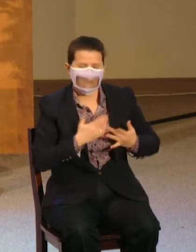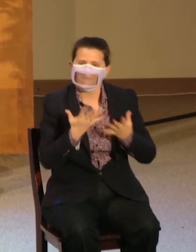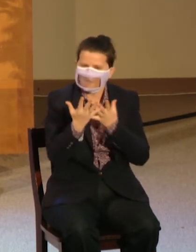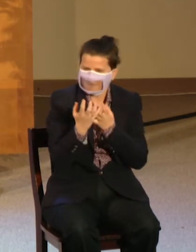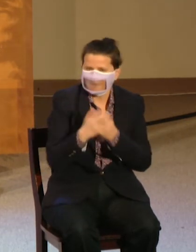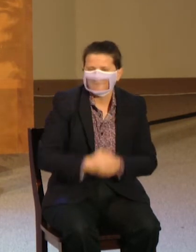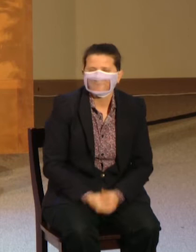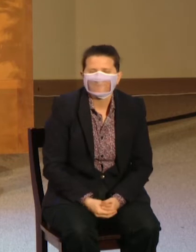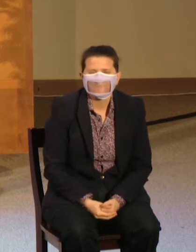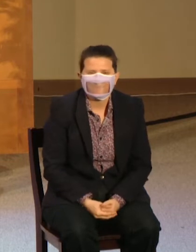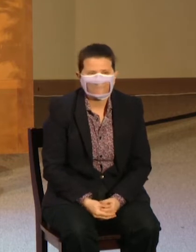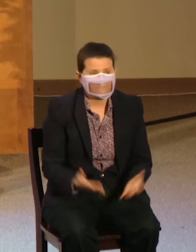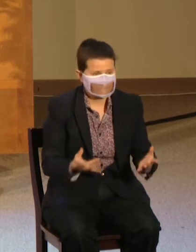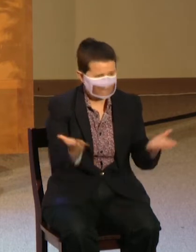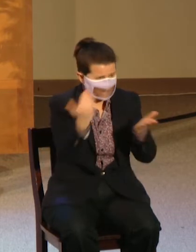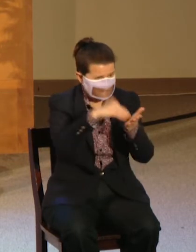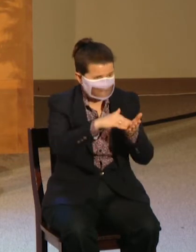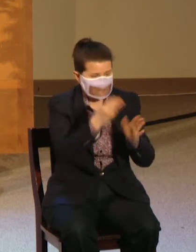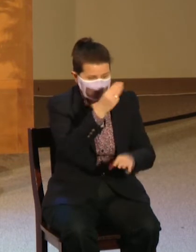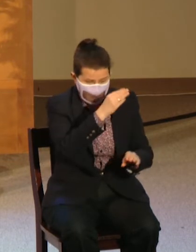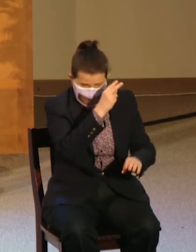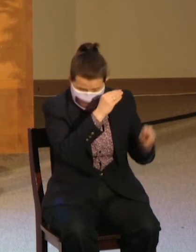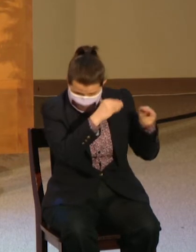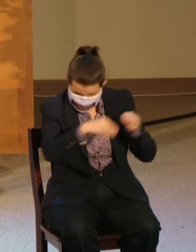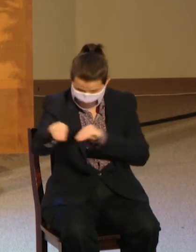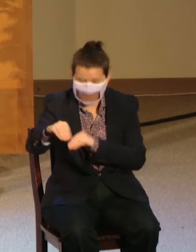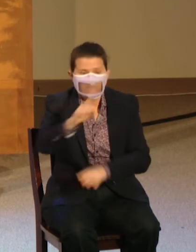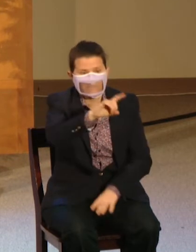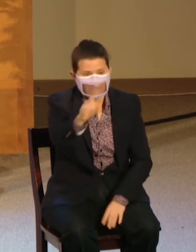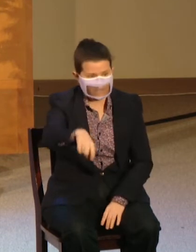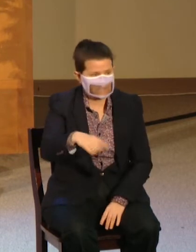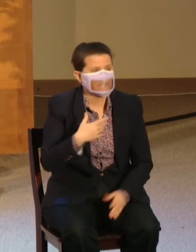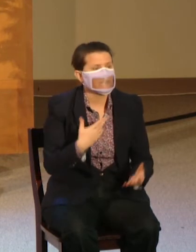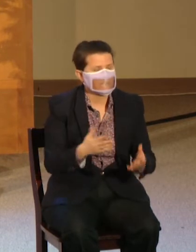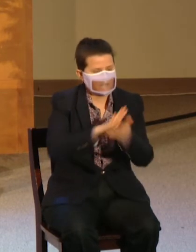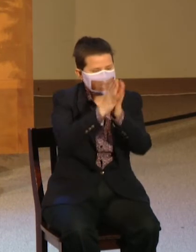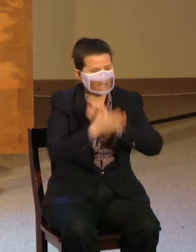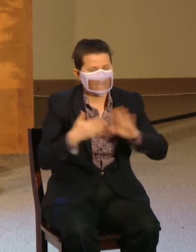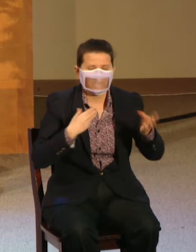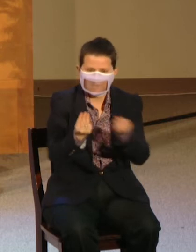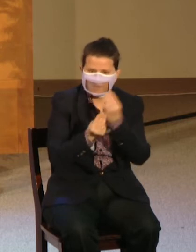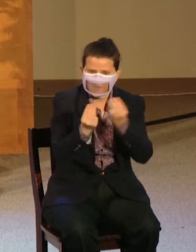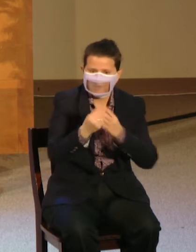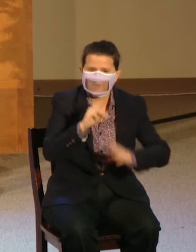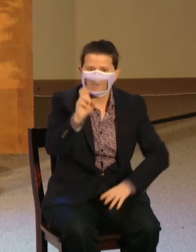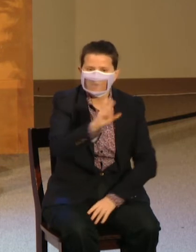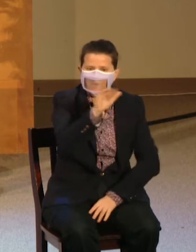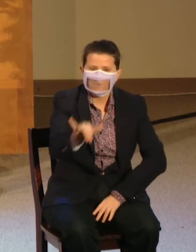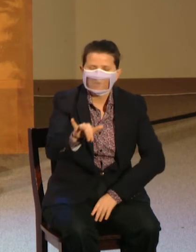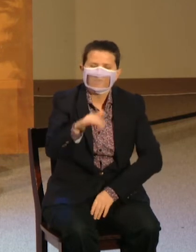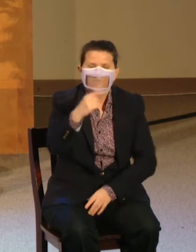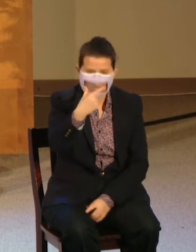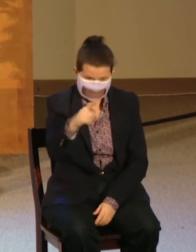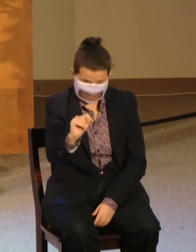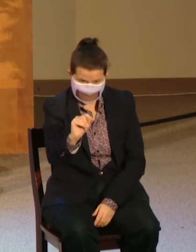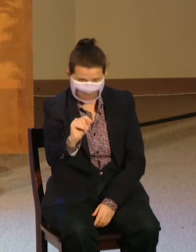again when I moved to Texas. I became the minister of Unity Church of Georgetown, and they were, again, a very small church.